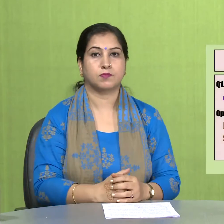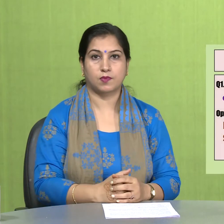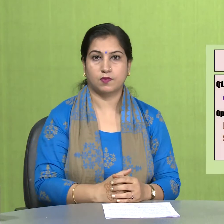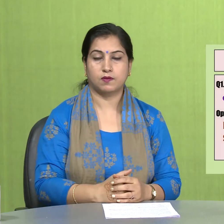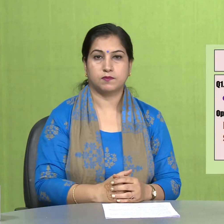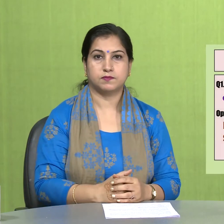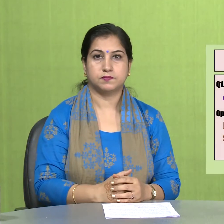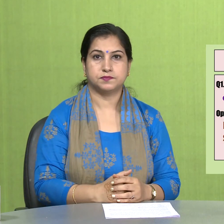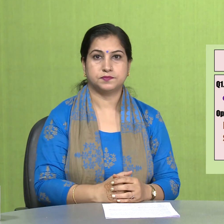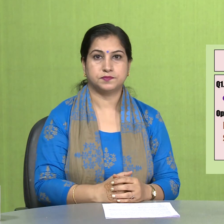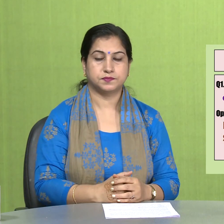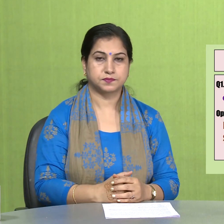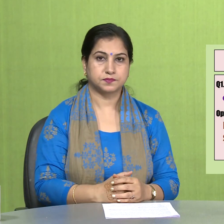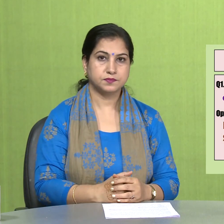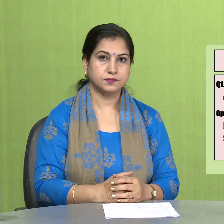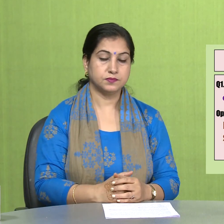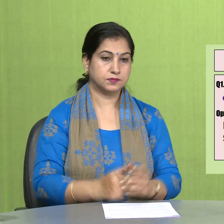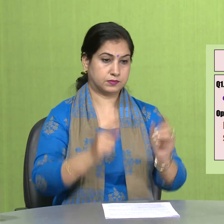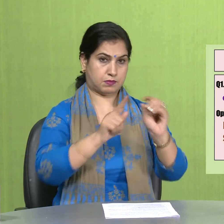What is the lower house of the parliament called?